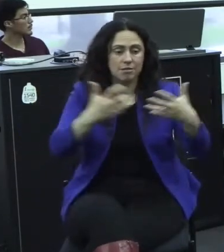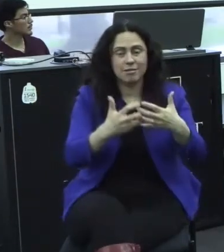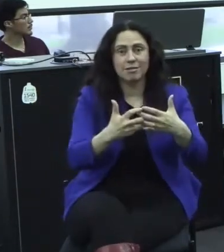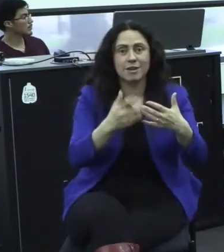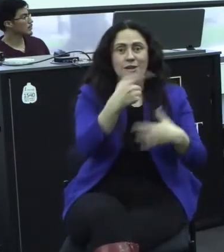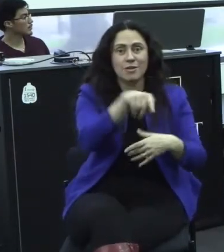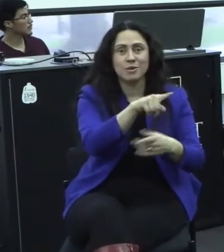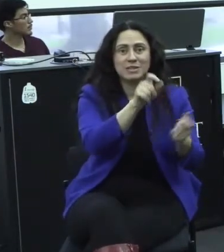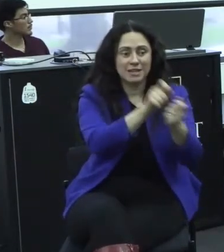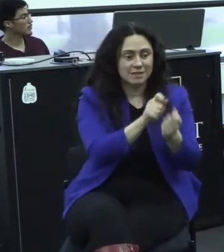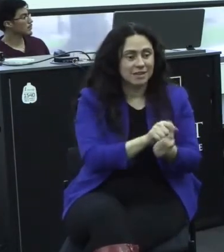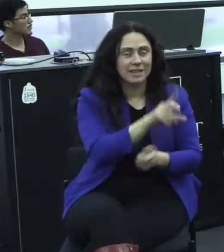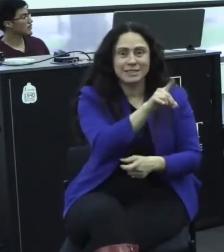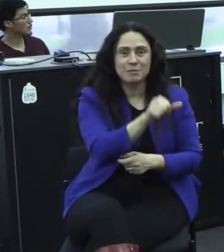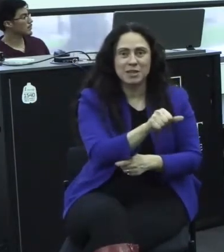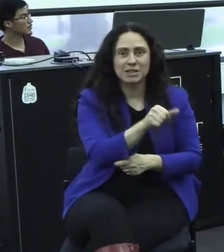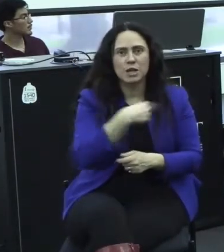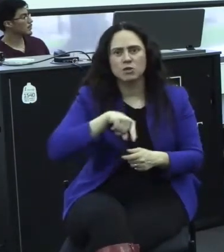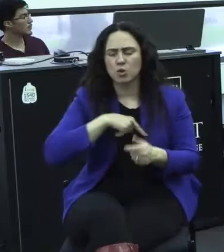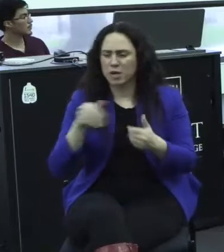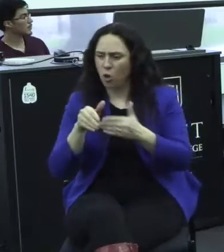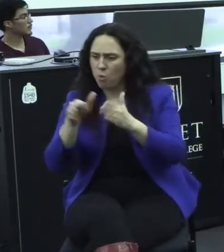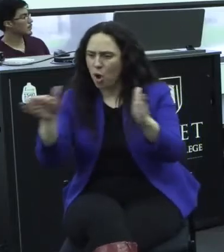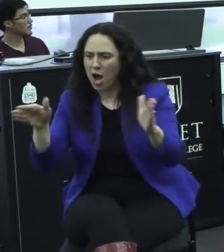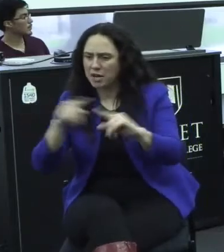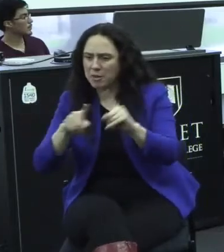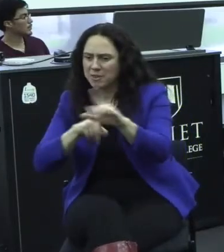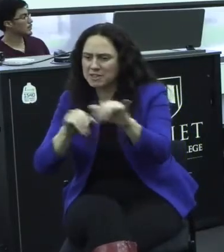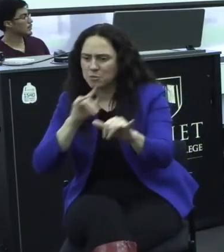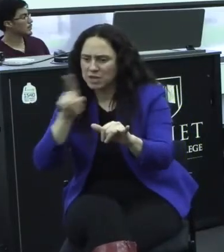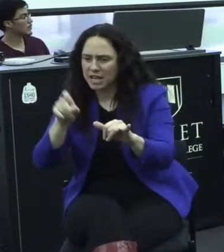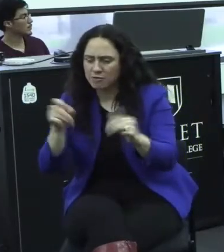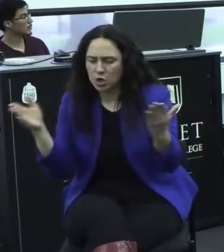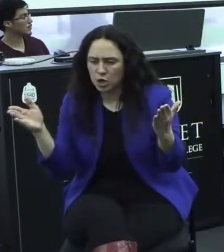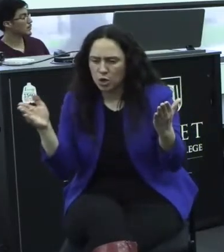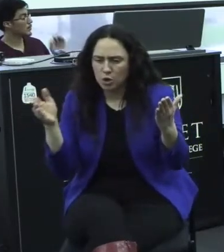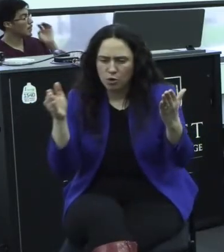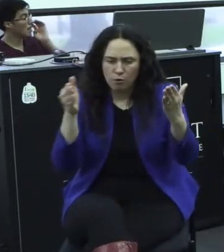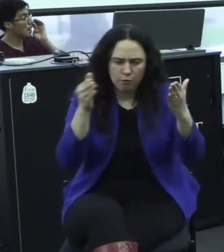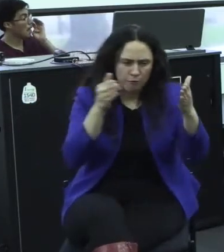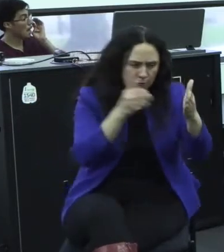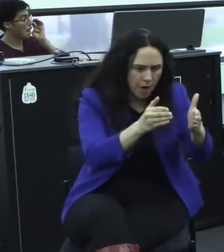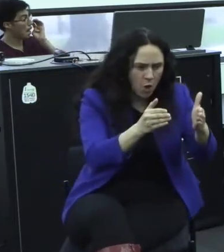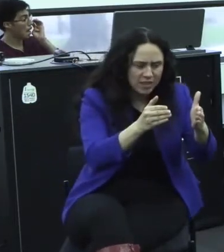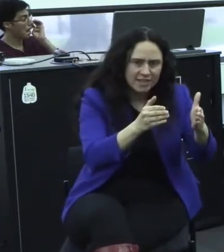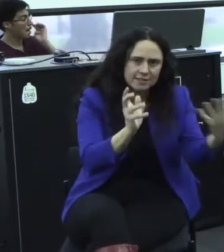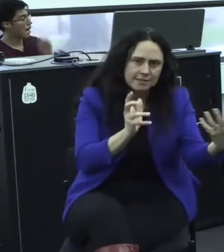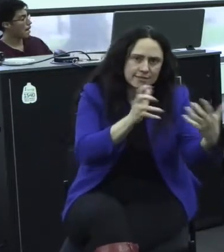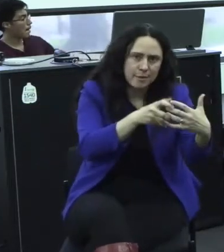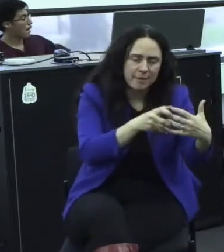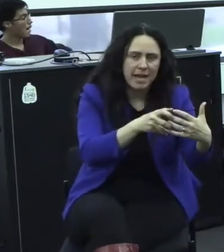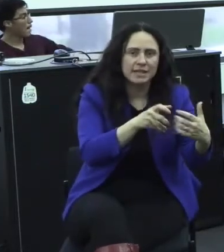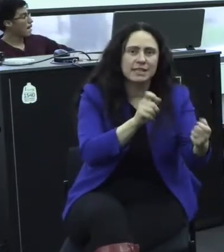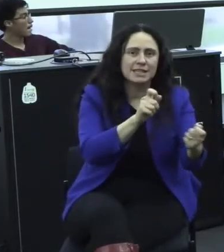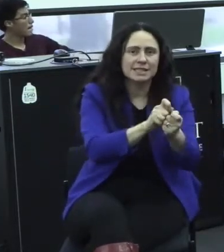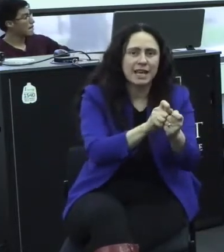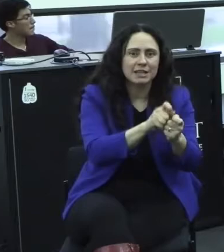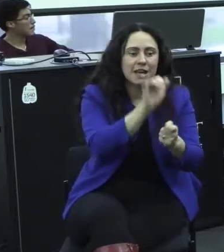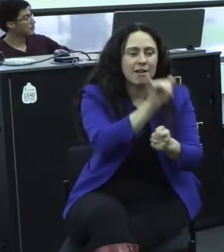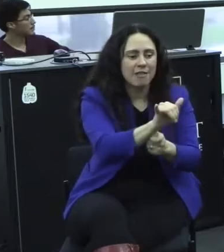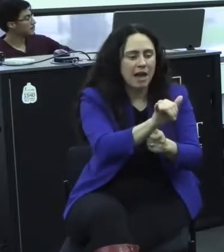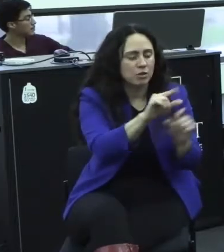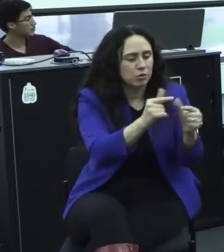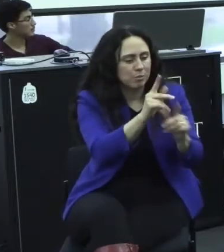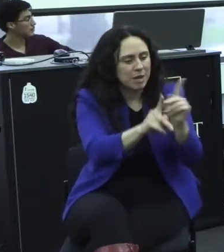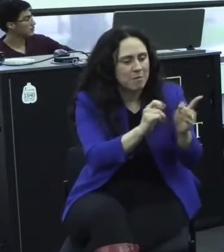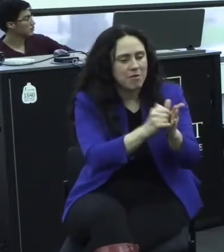exact disabilities. So we go broad, but then we have to minimize our efforts to exactly that demographic that